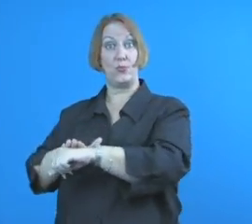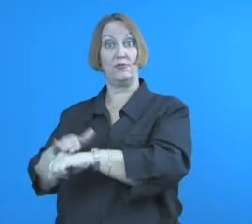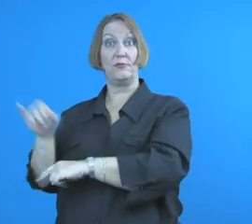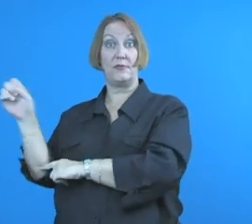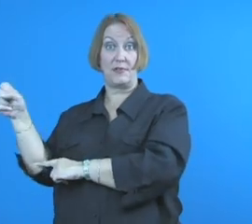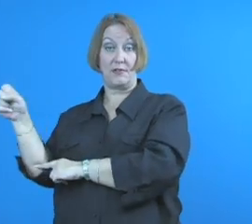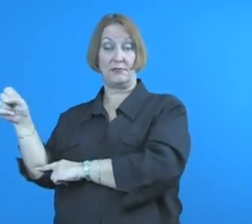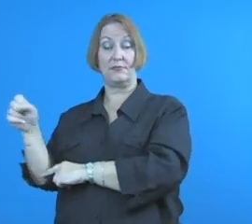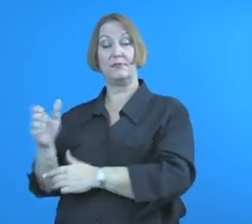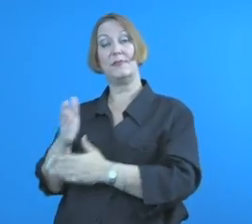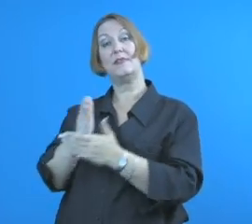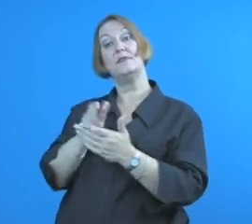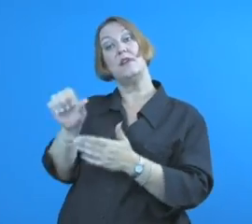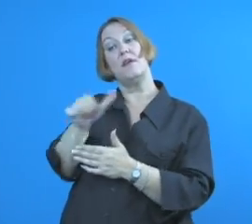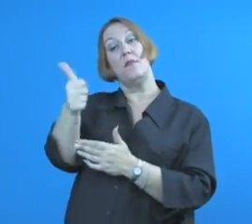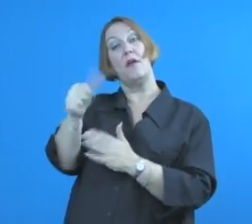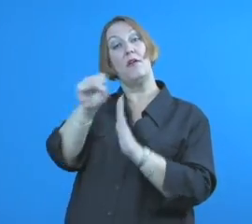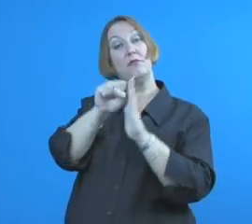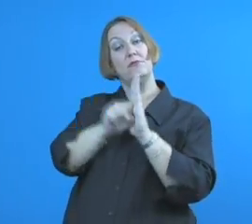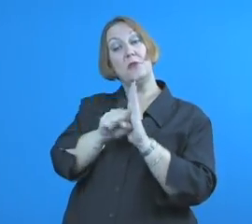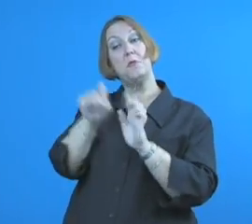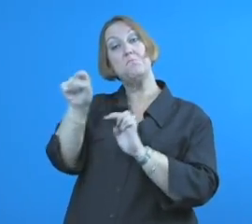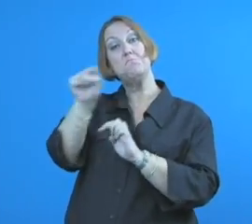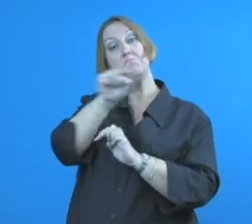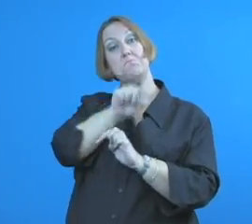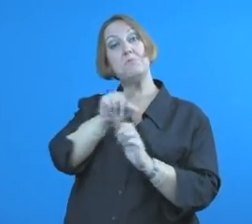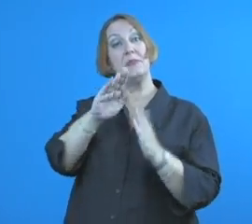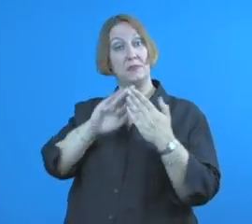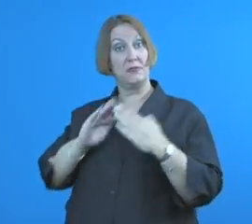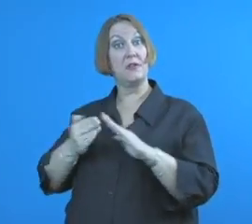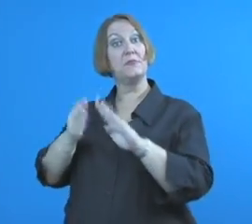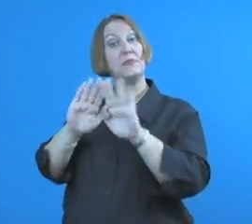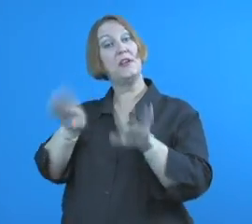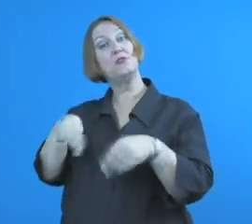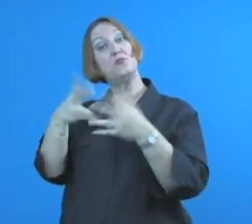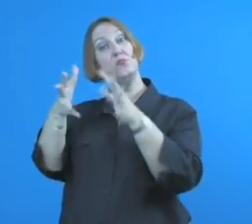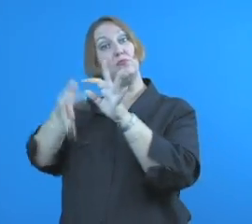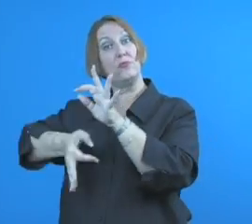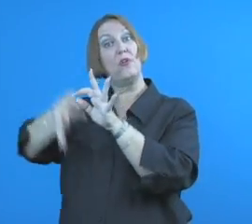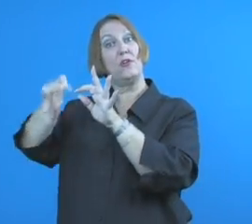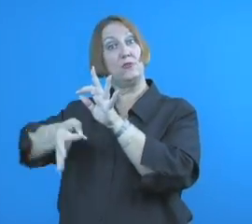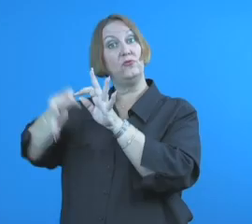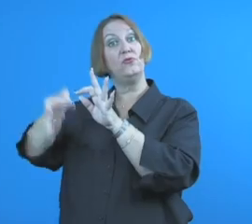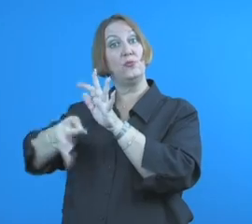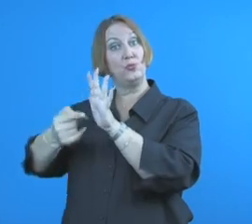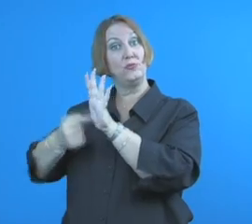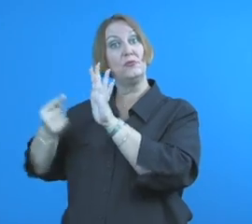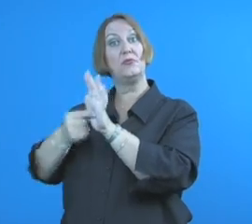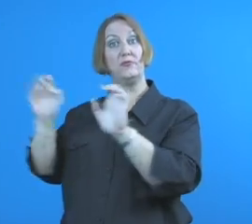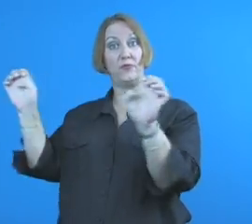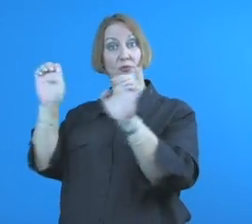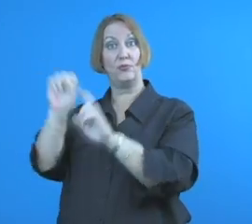states, cities, and communities provide similar interpreters, but more need to take steps to change the status